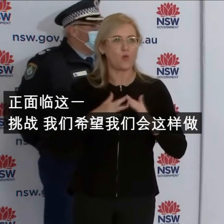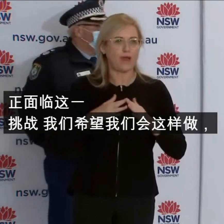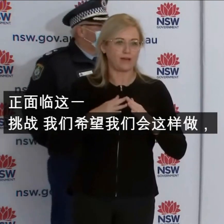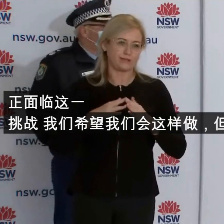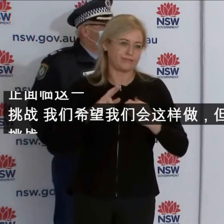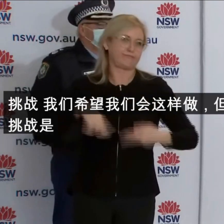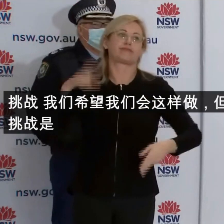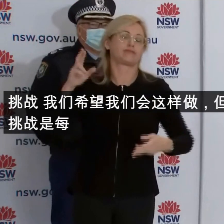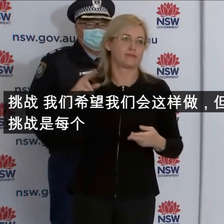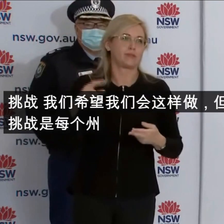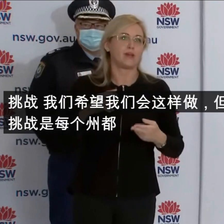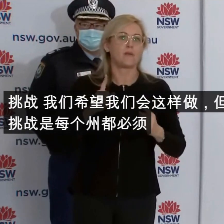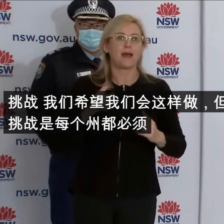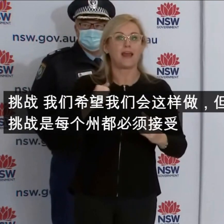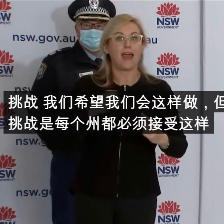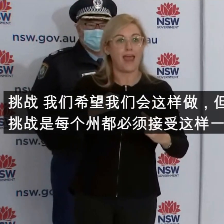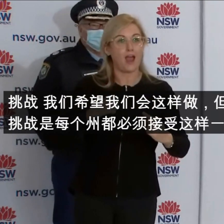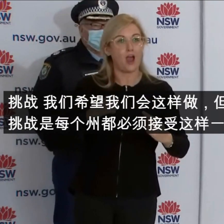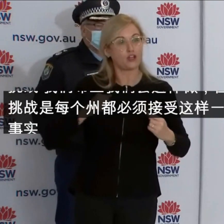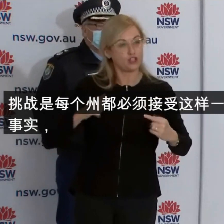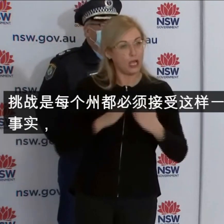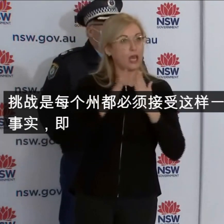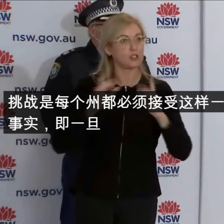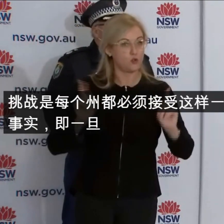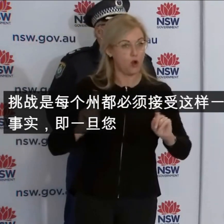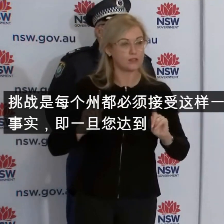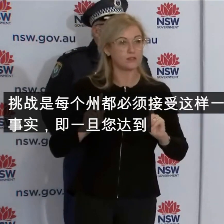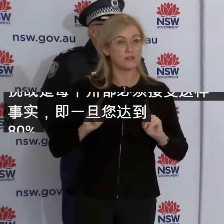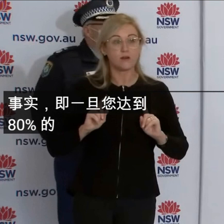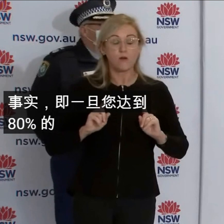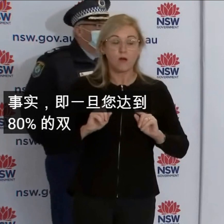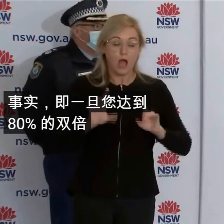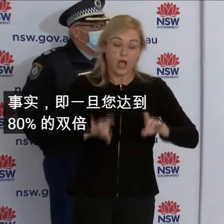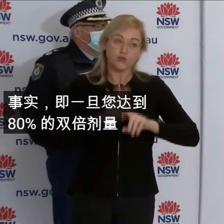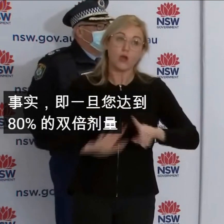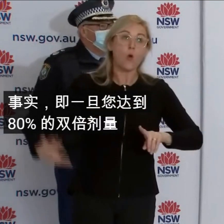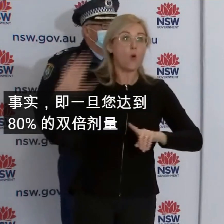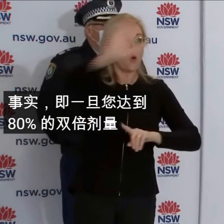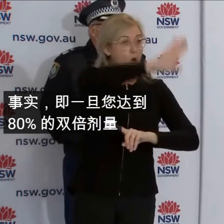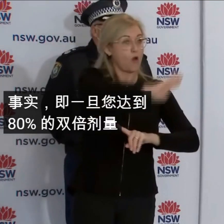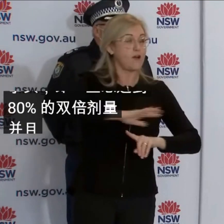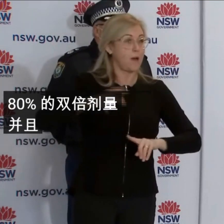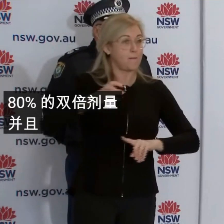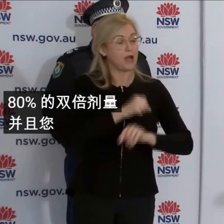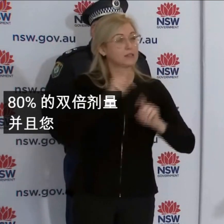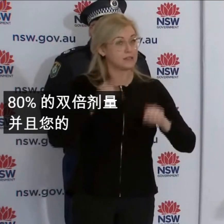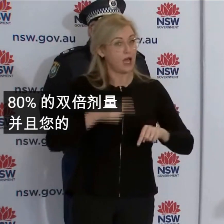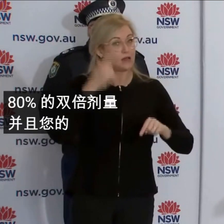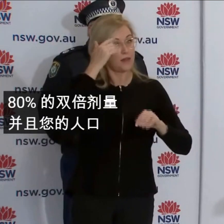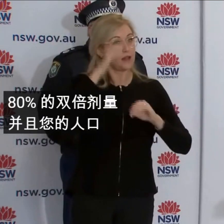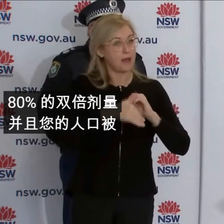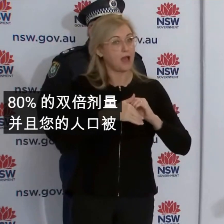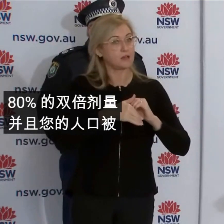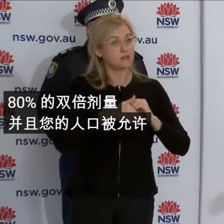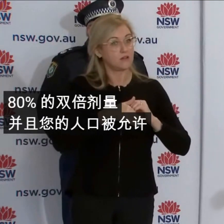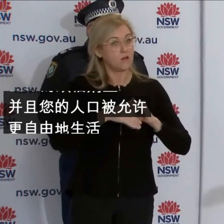we would. But the challenge is that every state has to live with the fact that once you get to 80% double doses and your